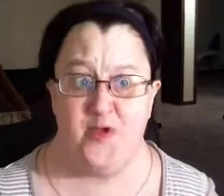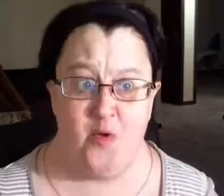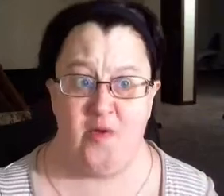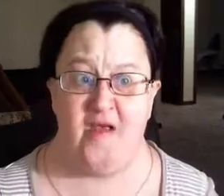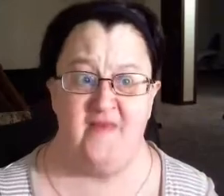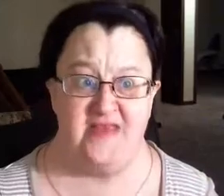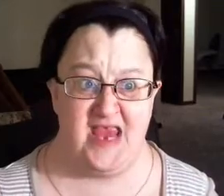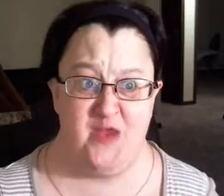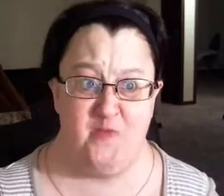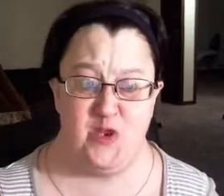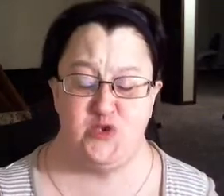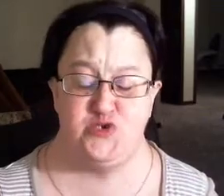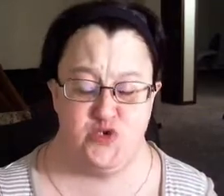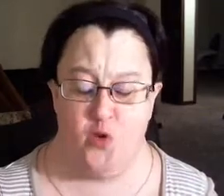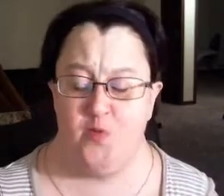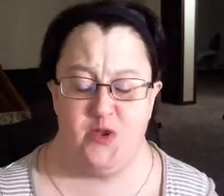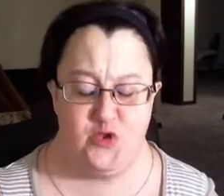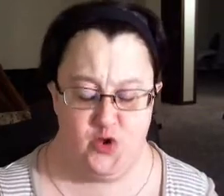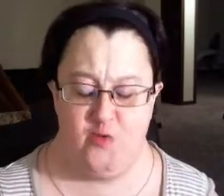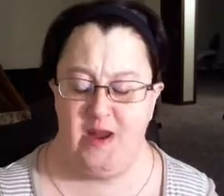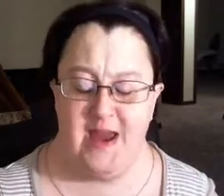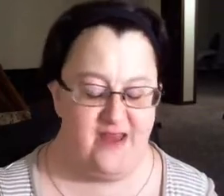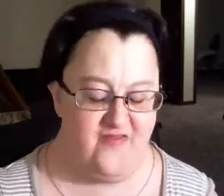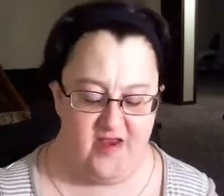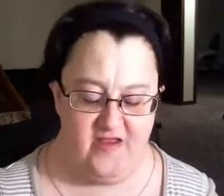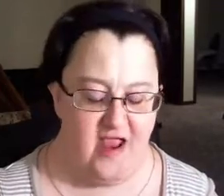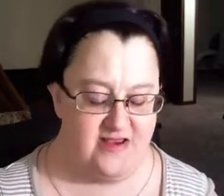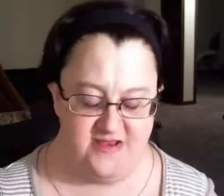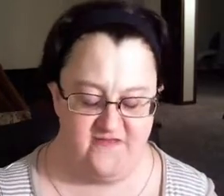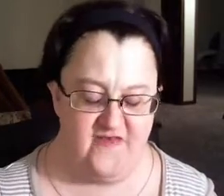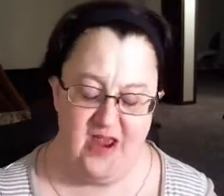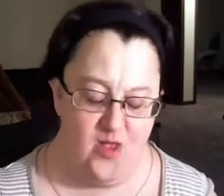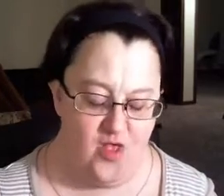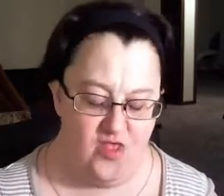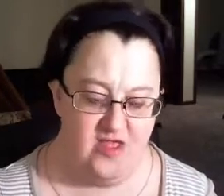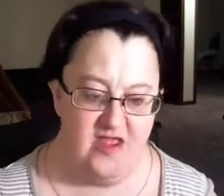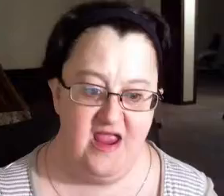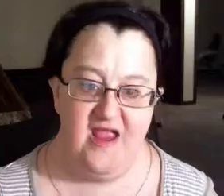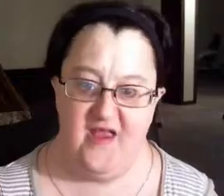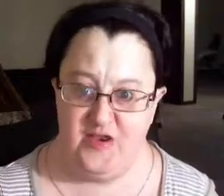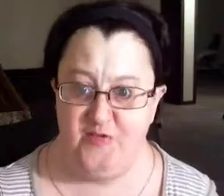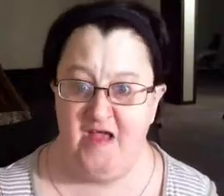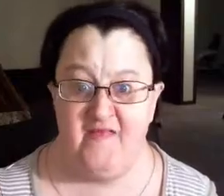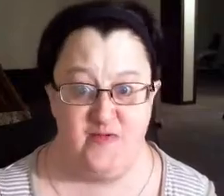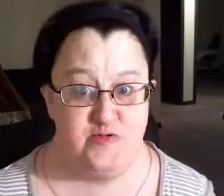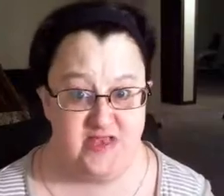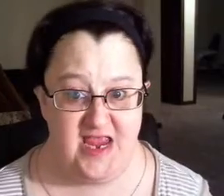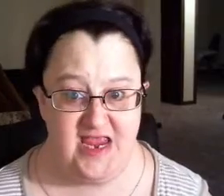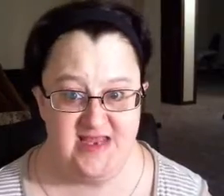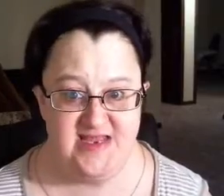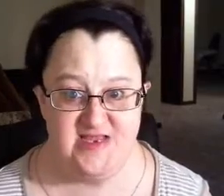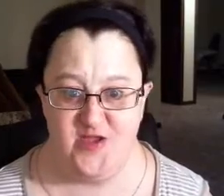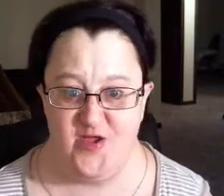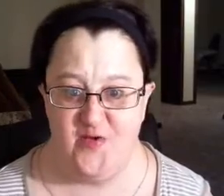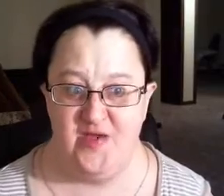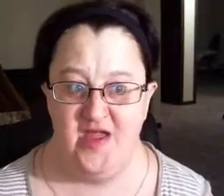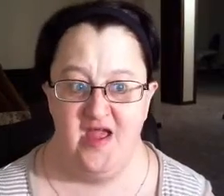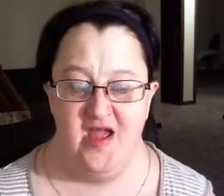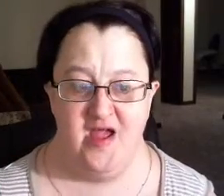going on the days when i just don't want to do anything active at all and i do have those days so uh